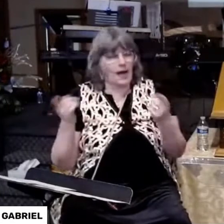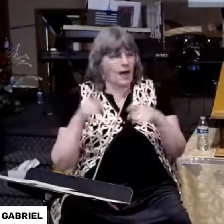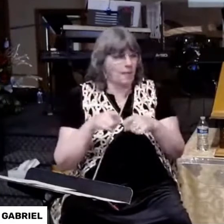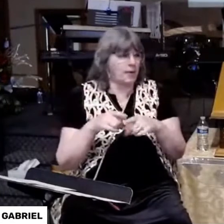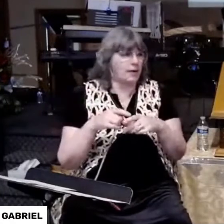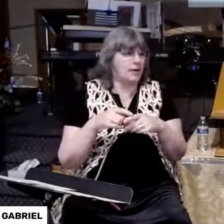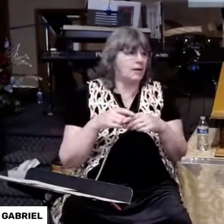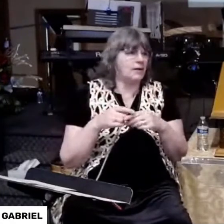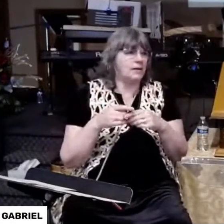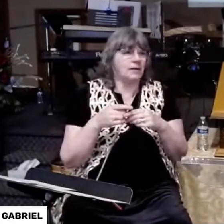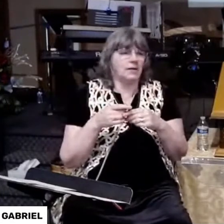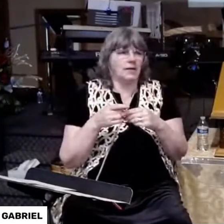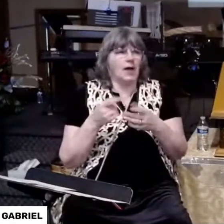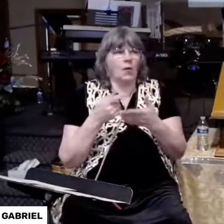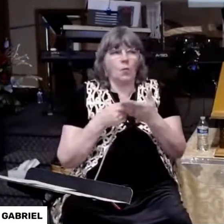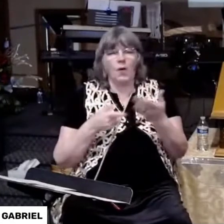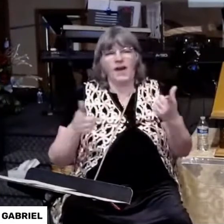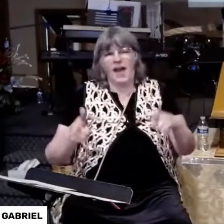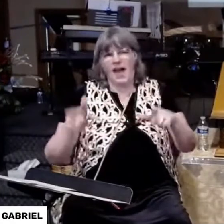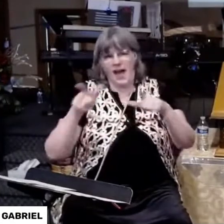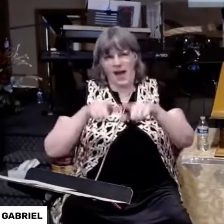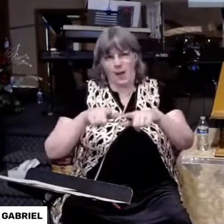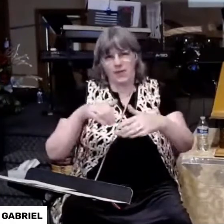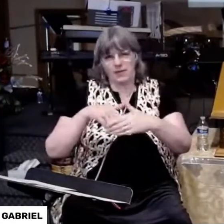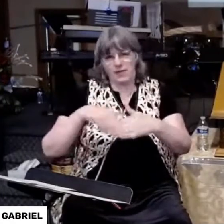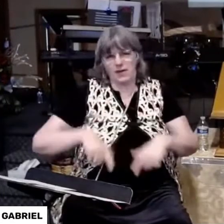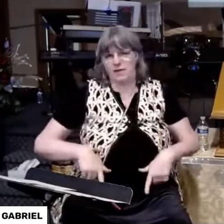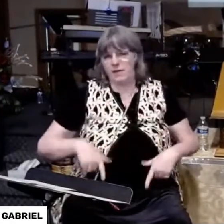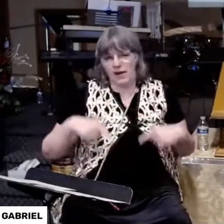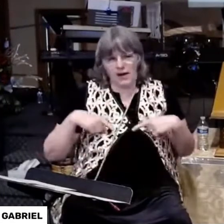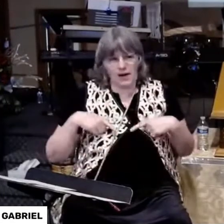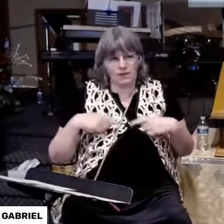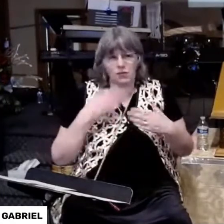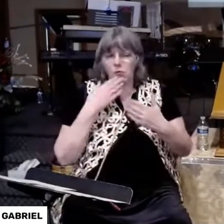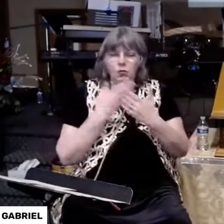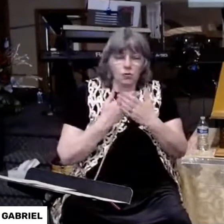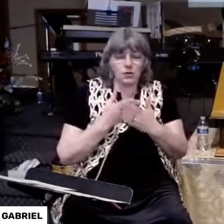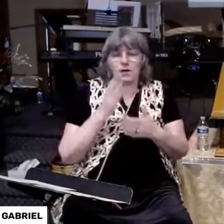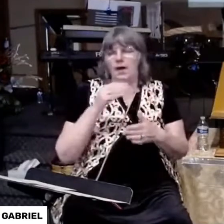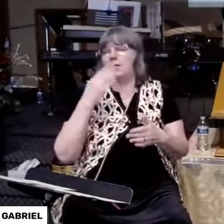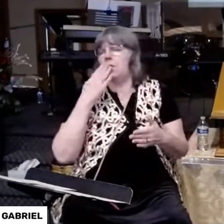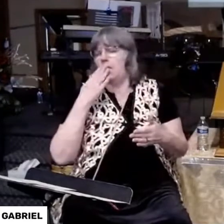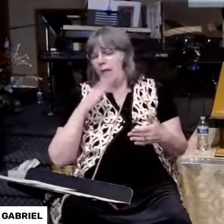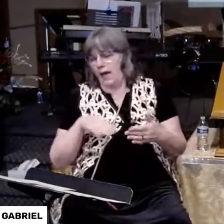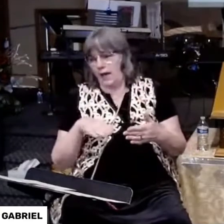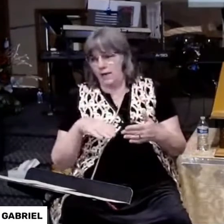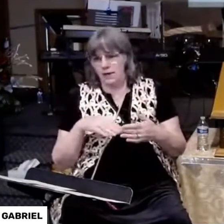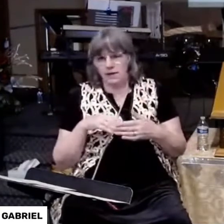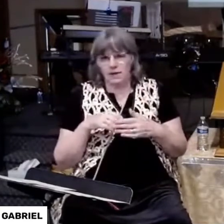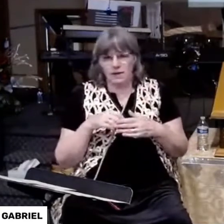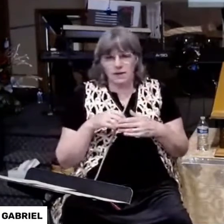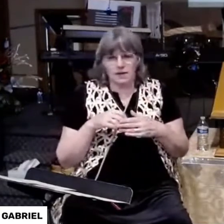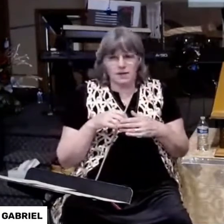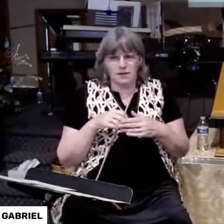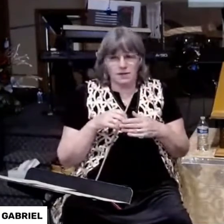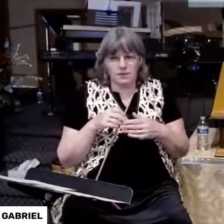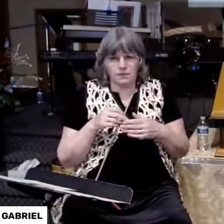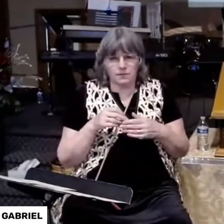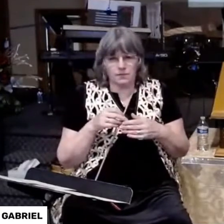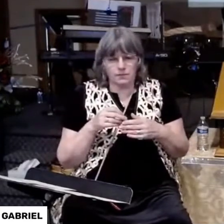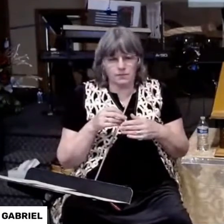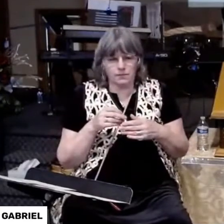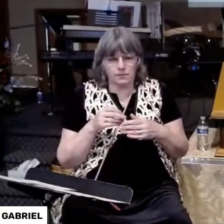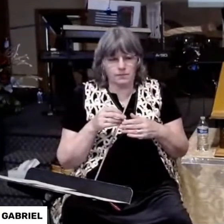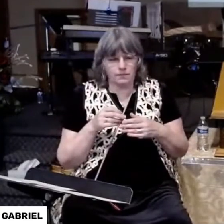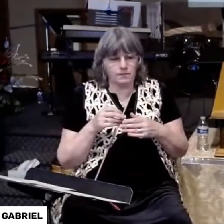what we're being dished out in our life by the world, what you allow us to be dished out in our life.